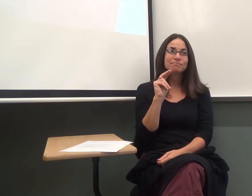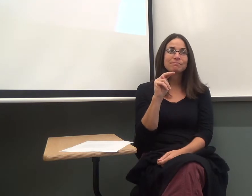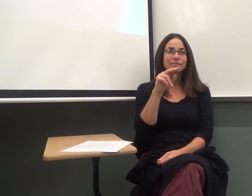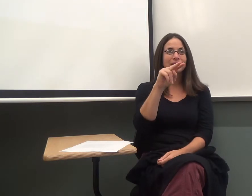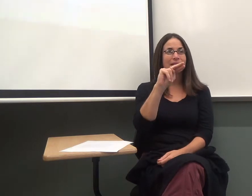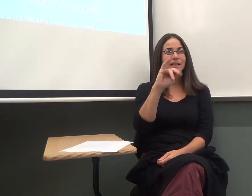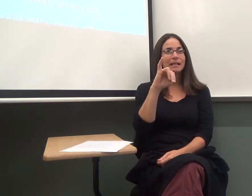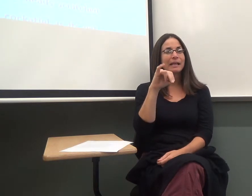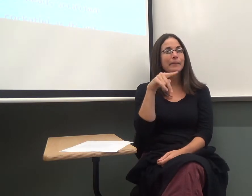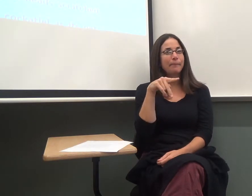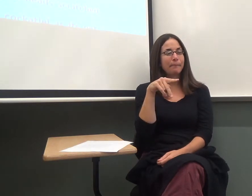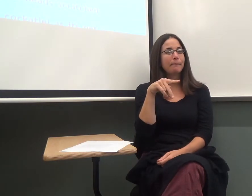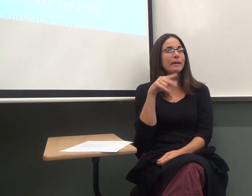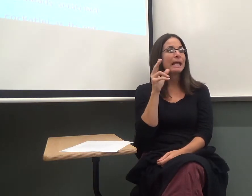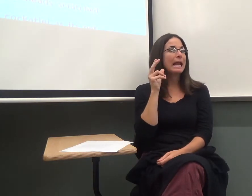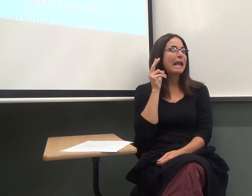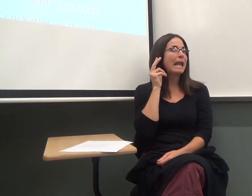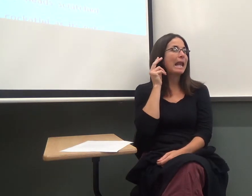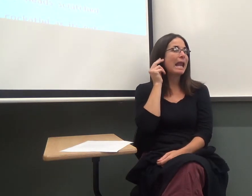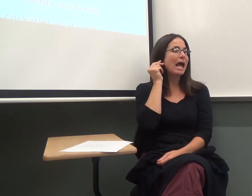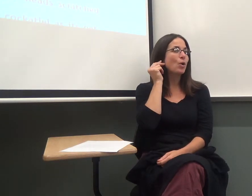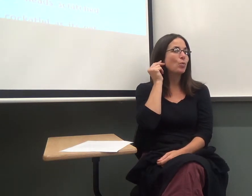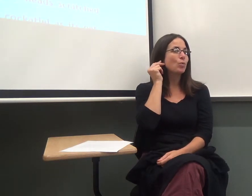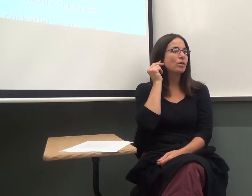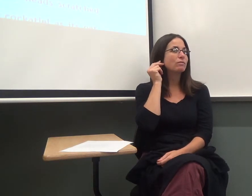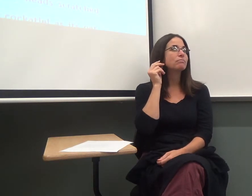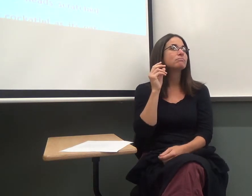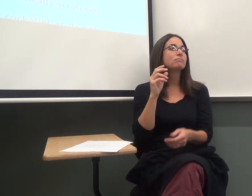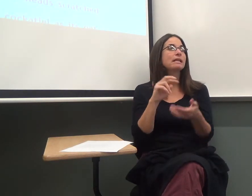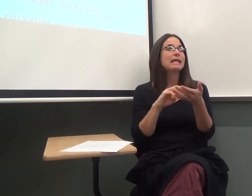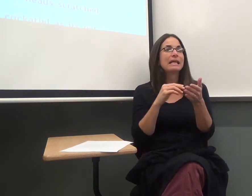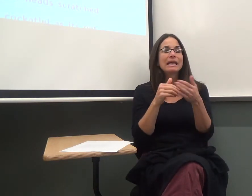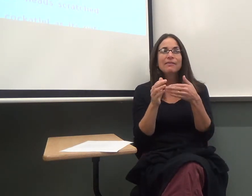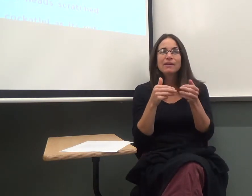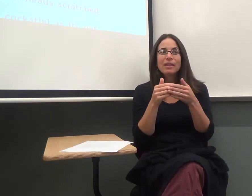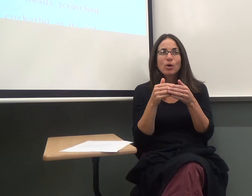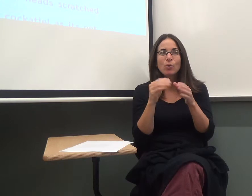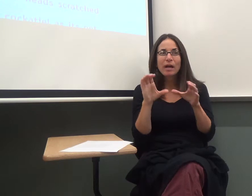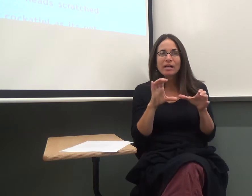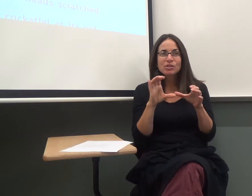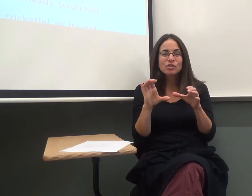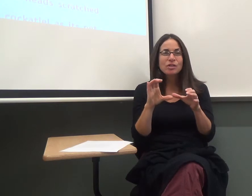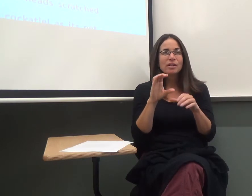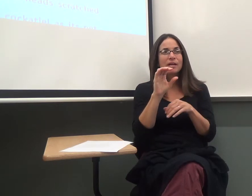nip a noun, even though it's an action. It's the act of nipping, right?